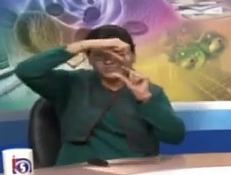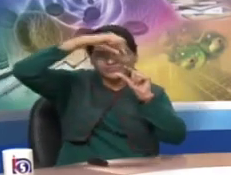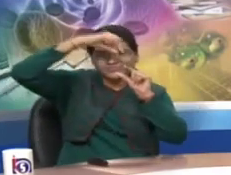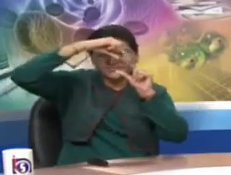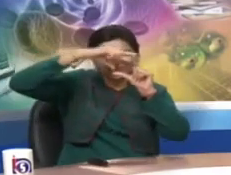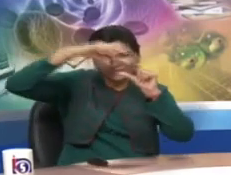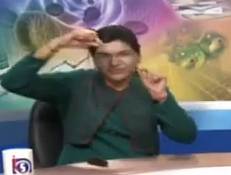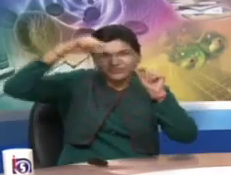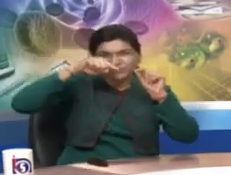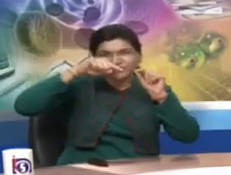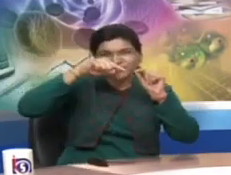learns about